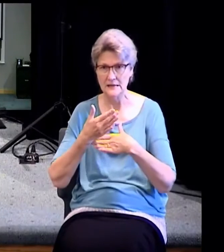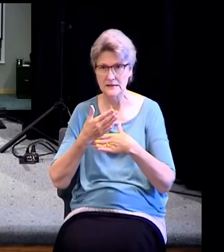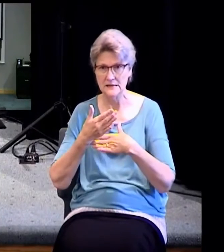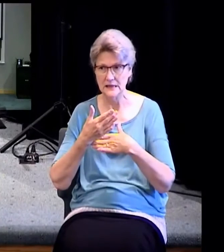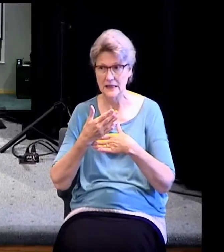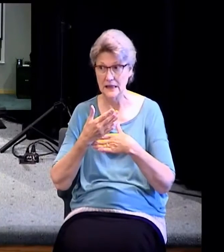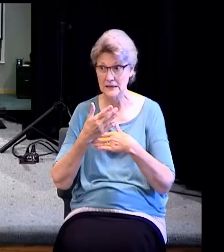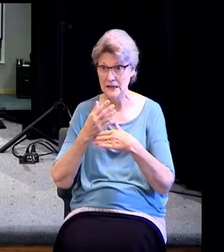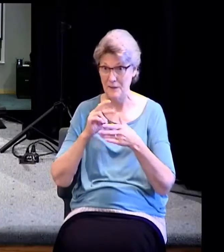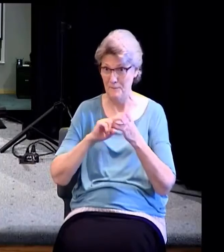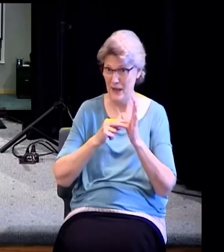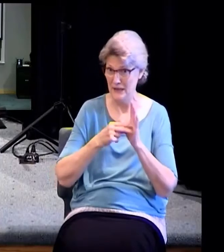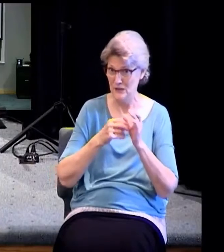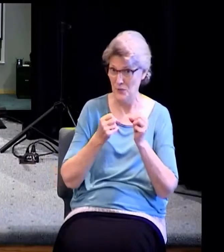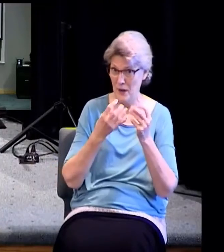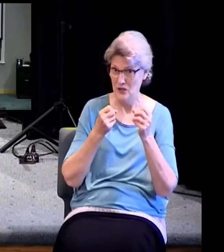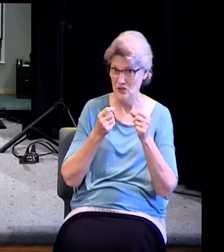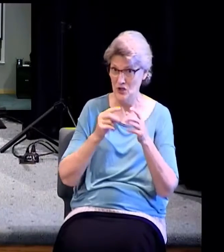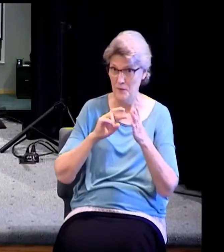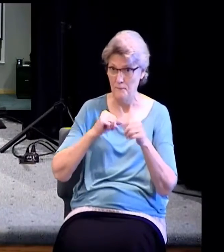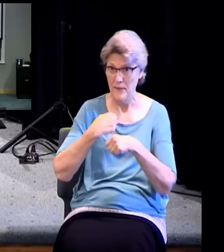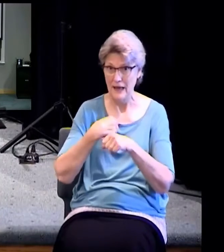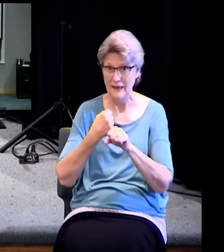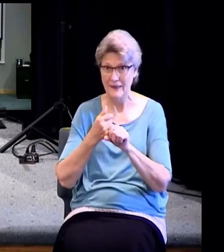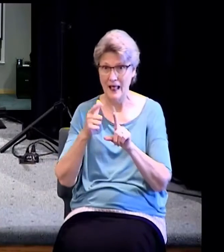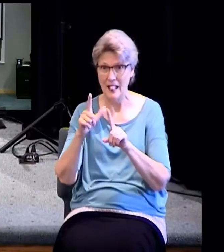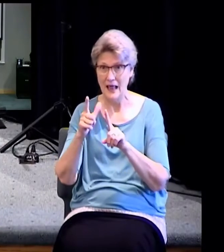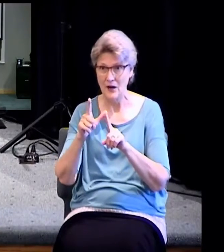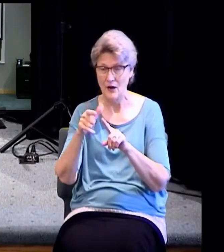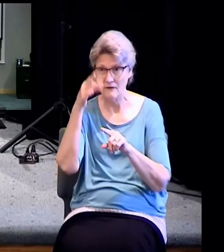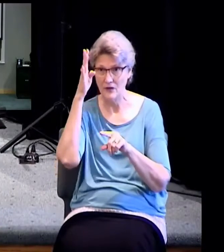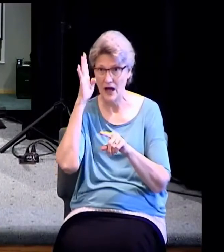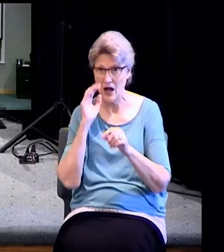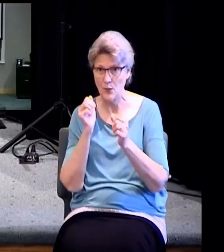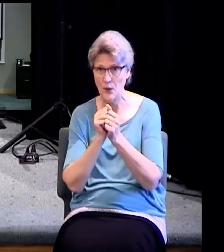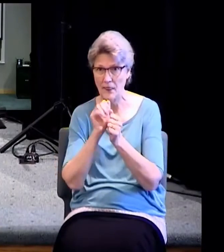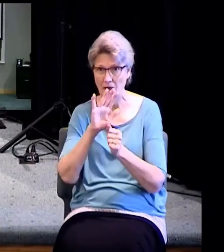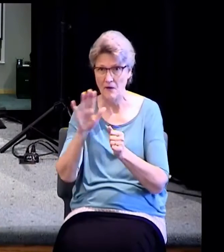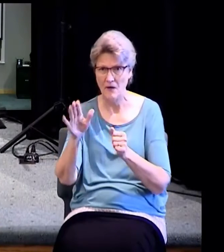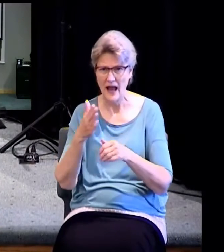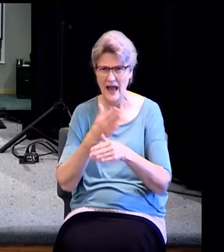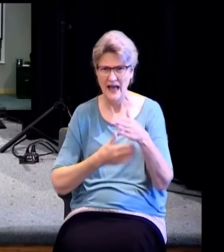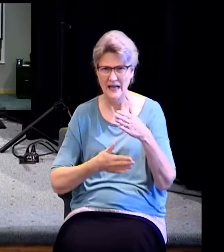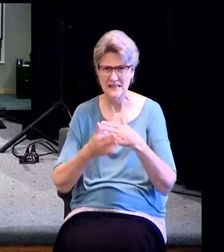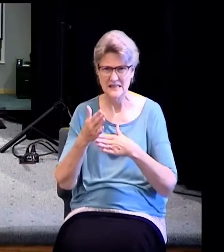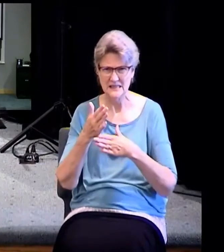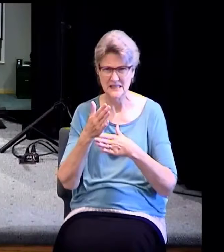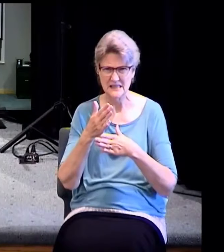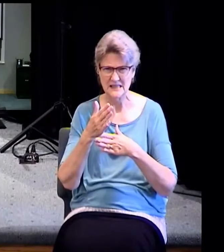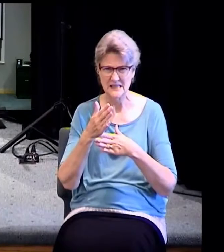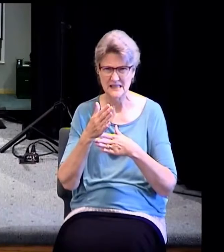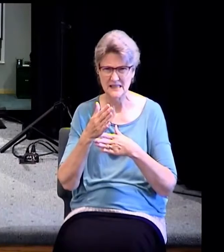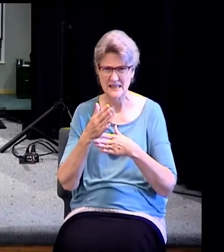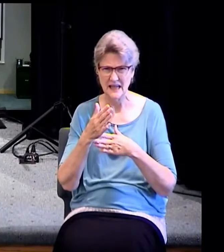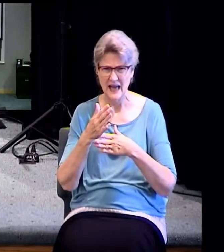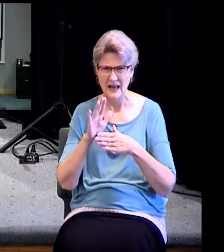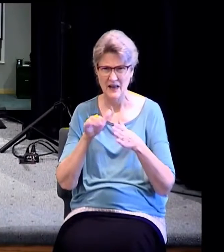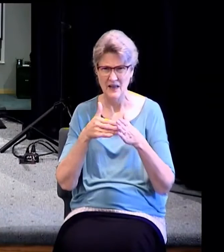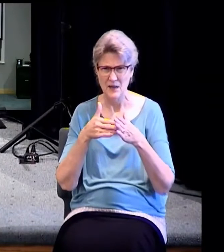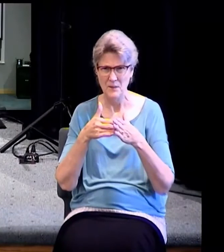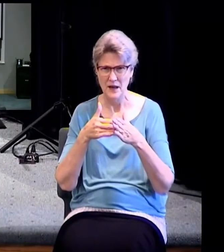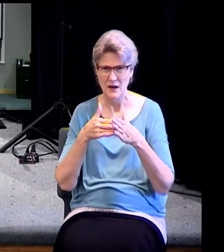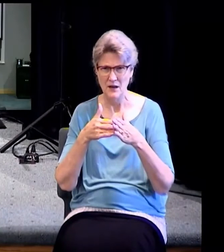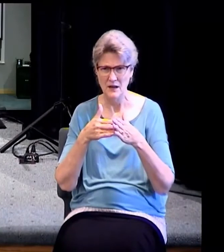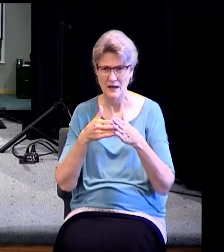meant so much to form that letter of God with their own hands. And in the mid-1960s, actor